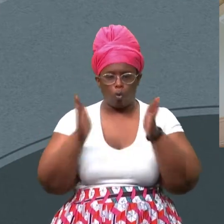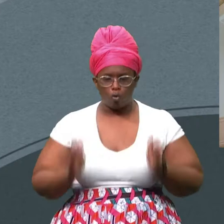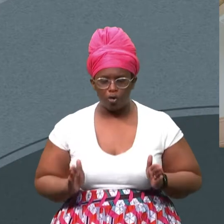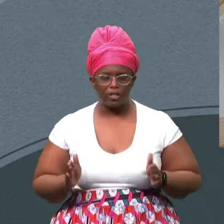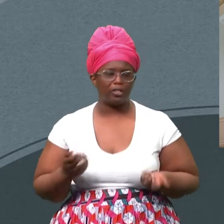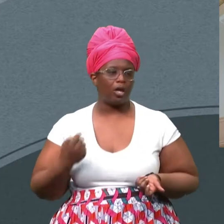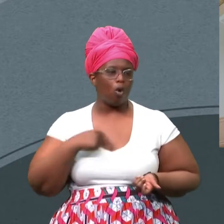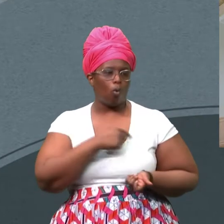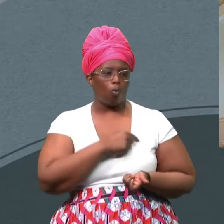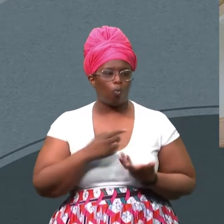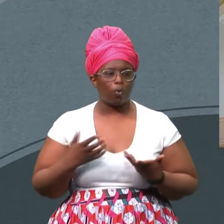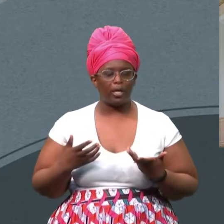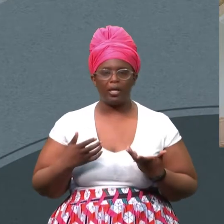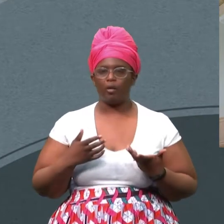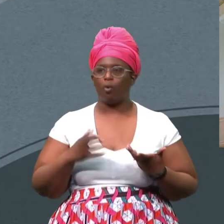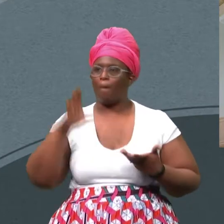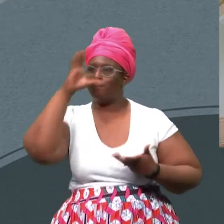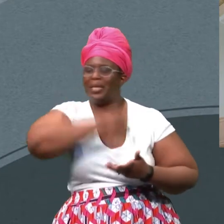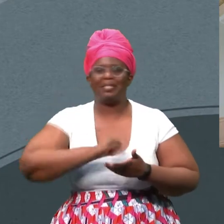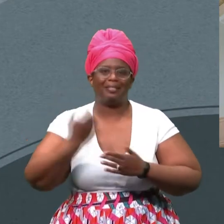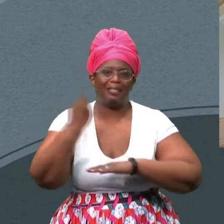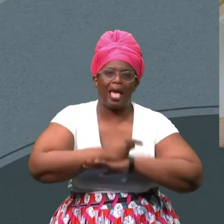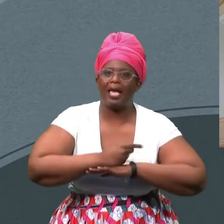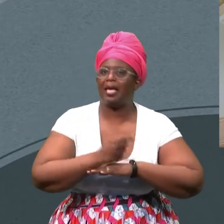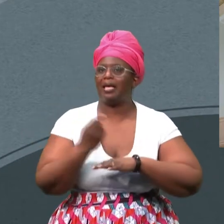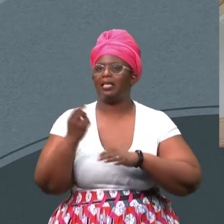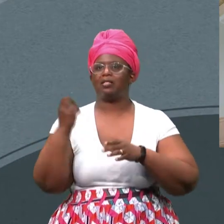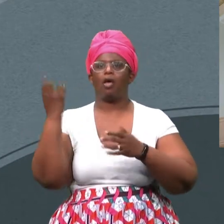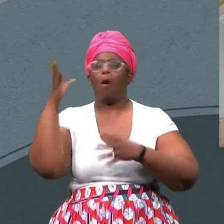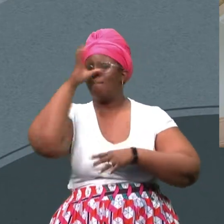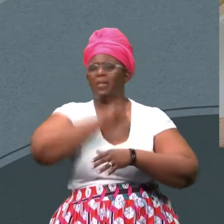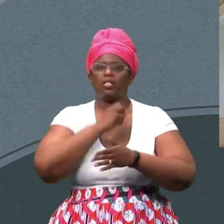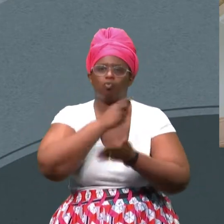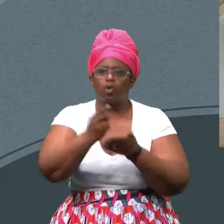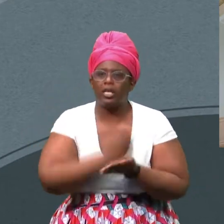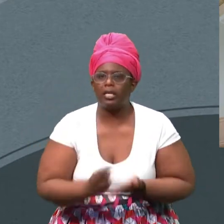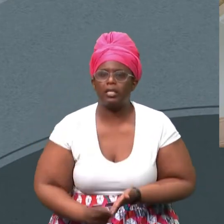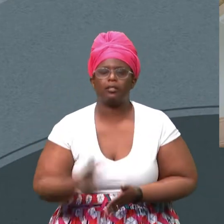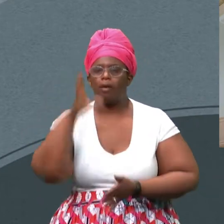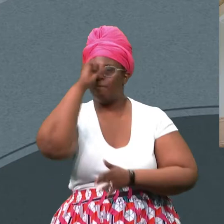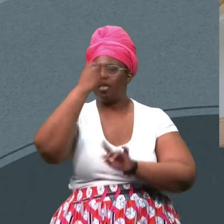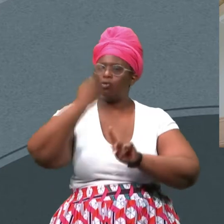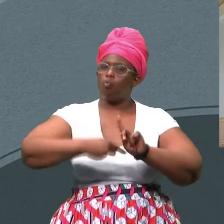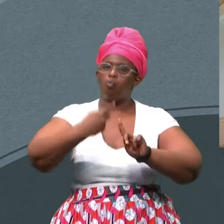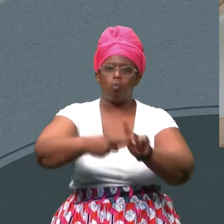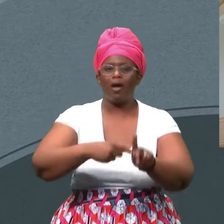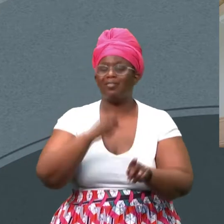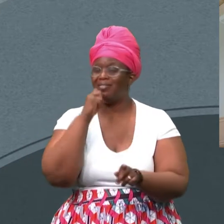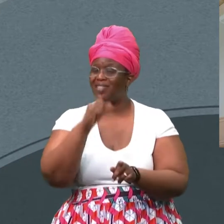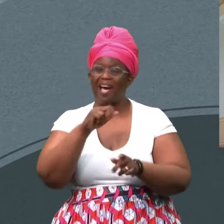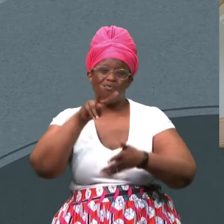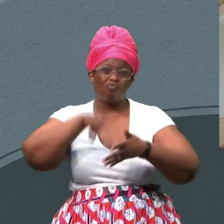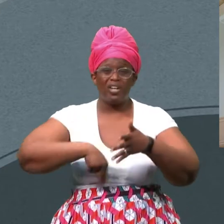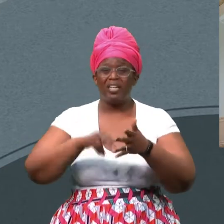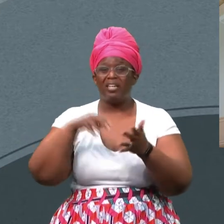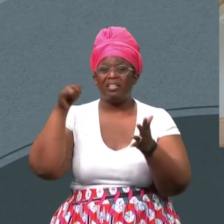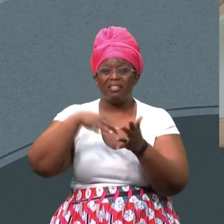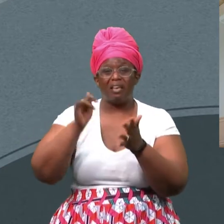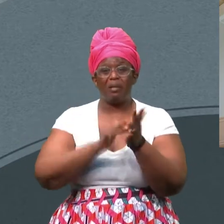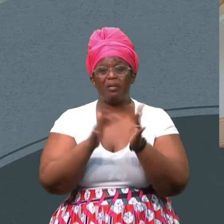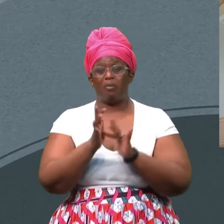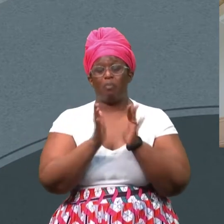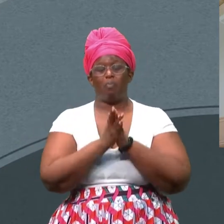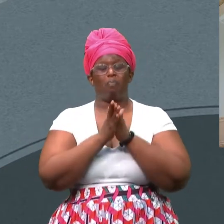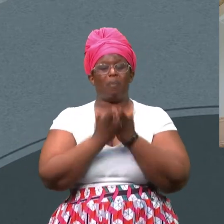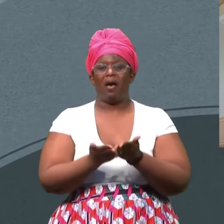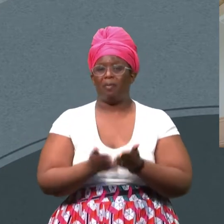days, we will let weeks, we'll let months go by and never even pick up